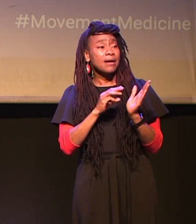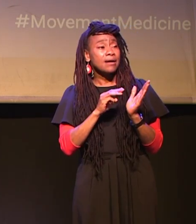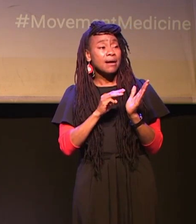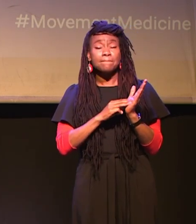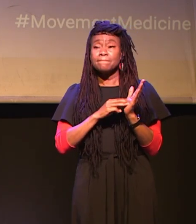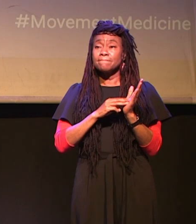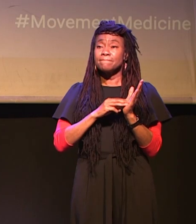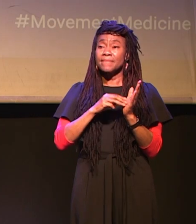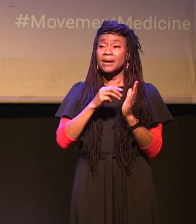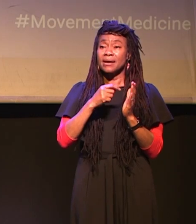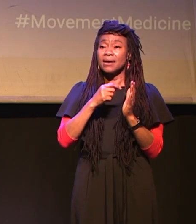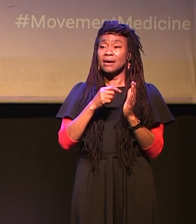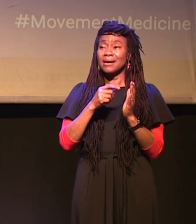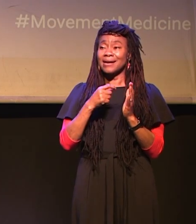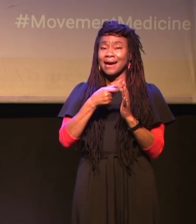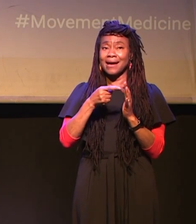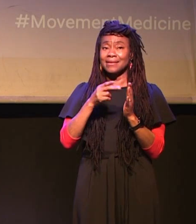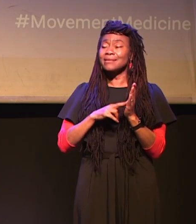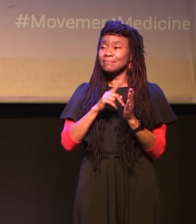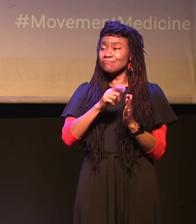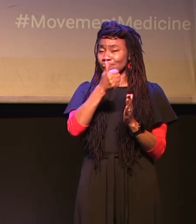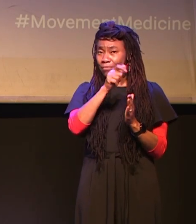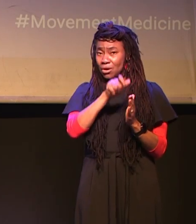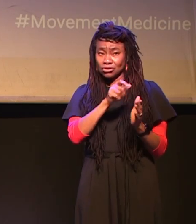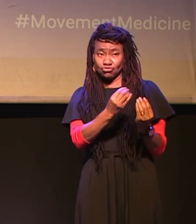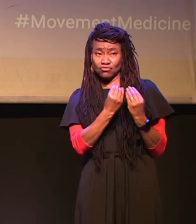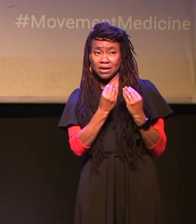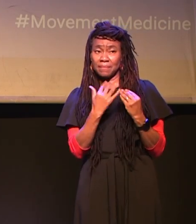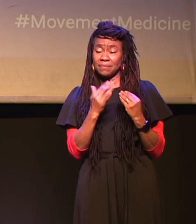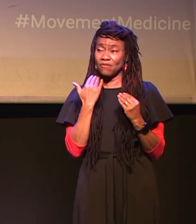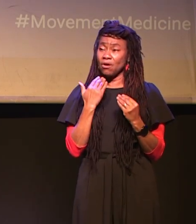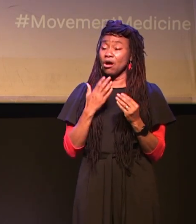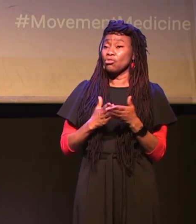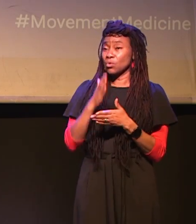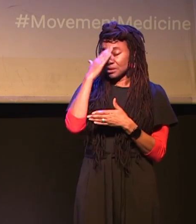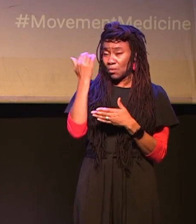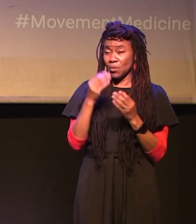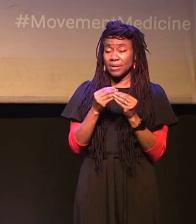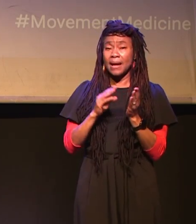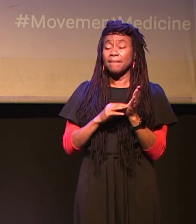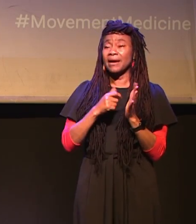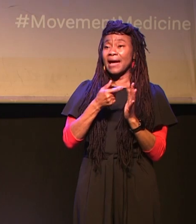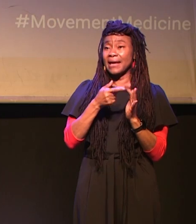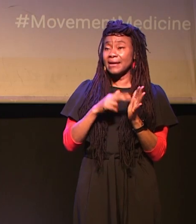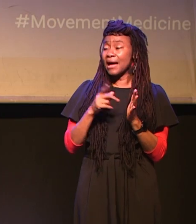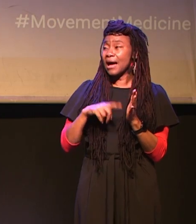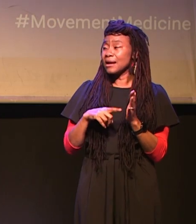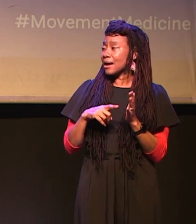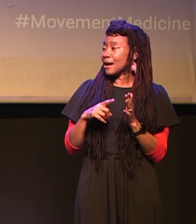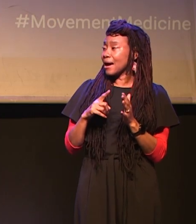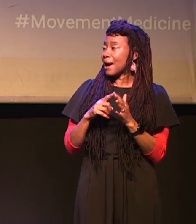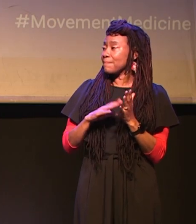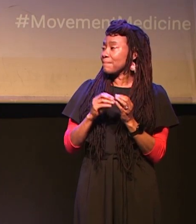And then at HJL, we'll also be doing another a program sometime over the summer with Enkem and Rebecca, our